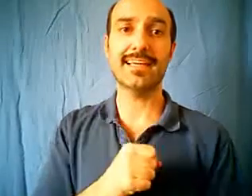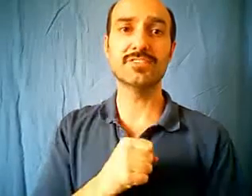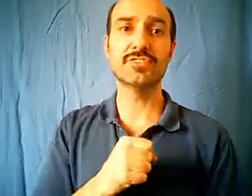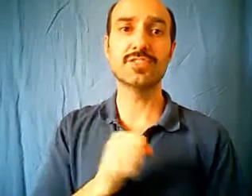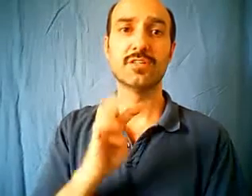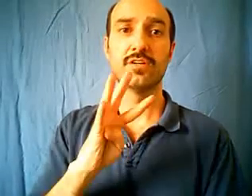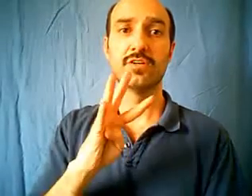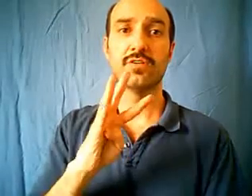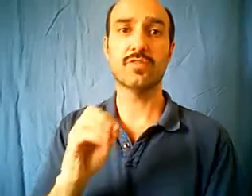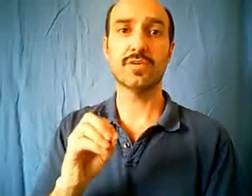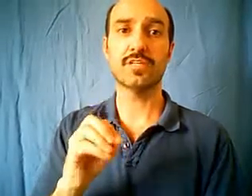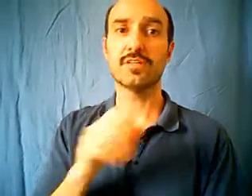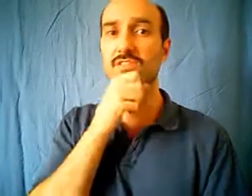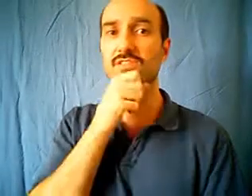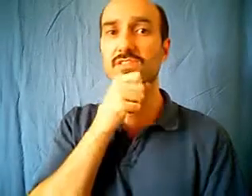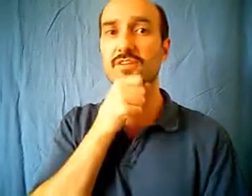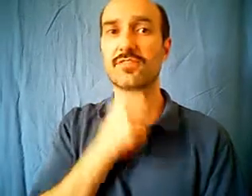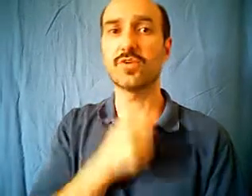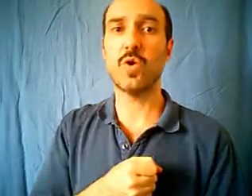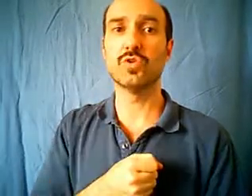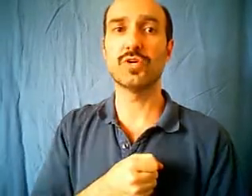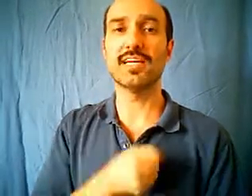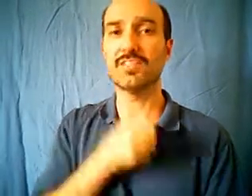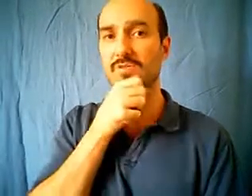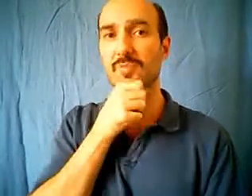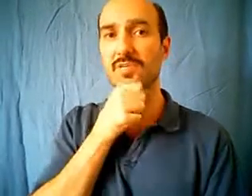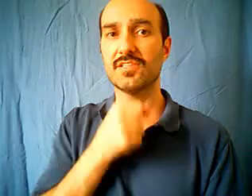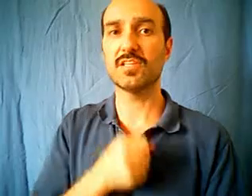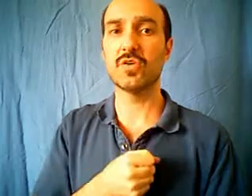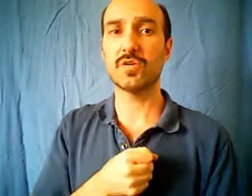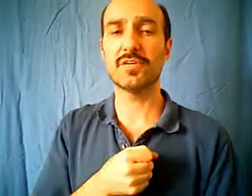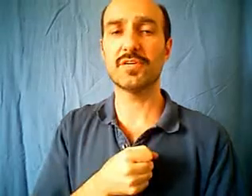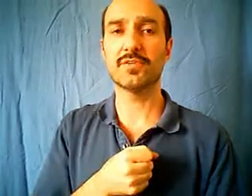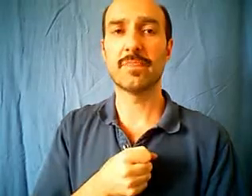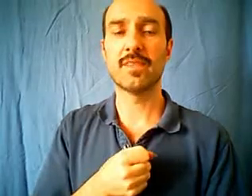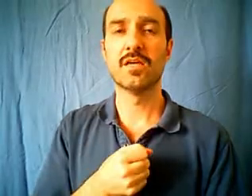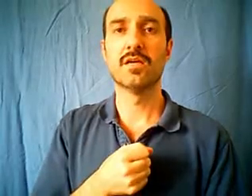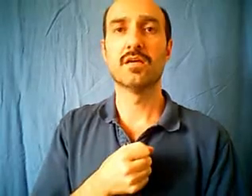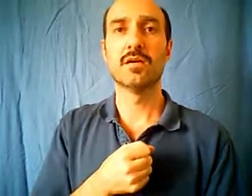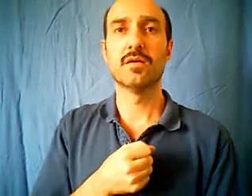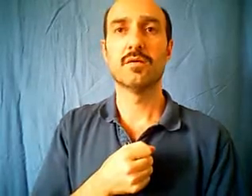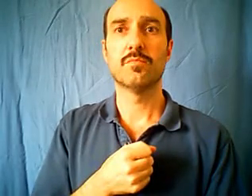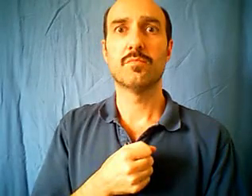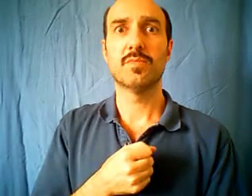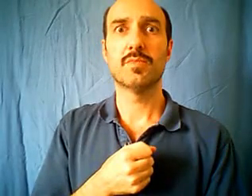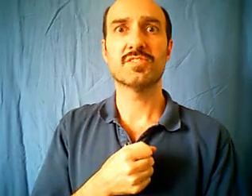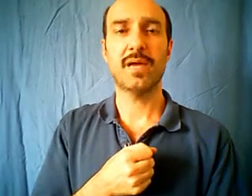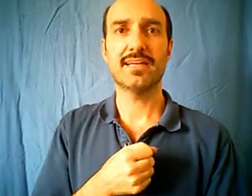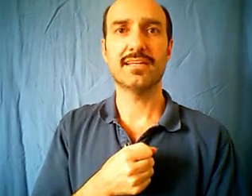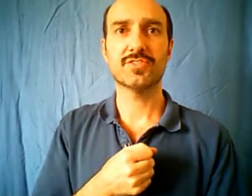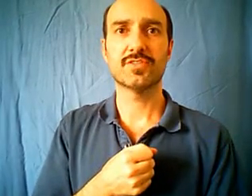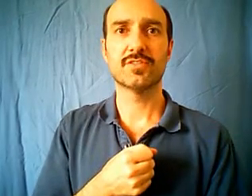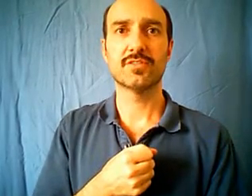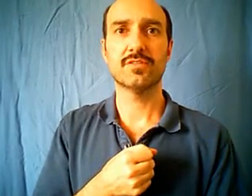age, 40. Because this is the sign for old or age, like representing a long beard. But in Spanish, you